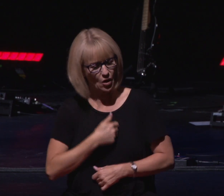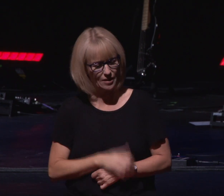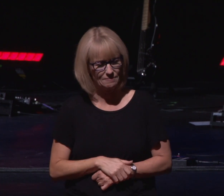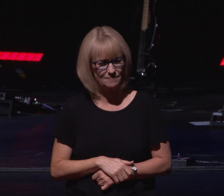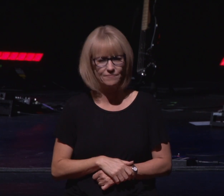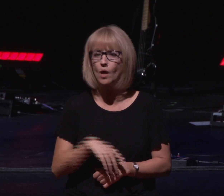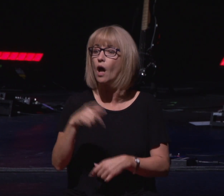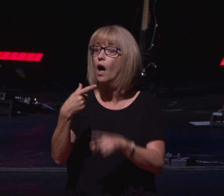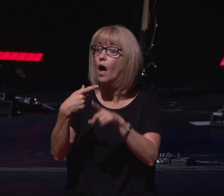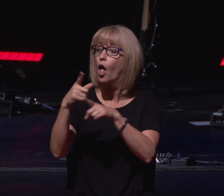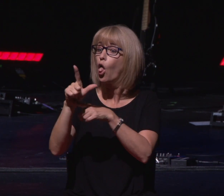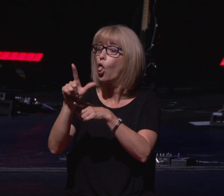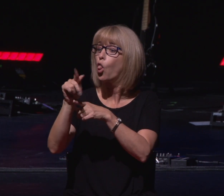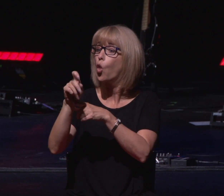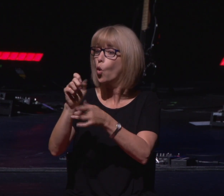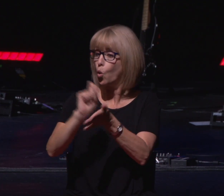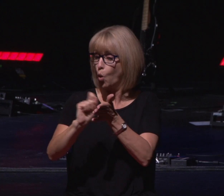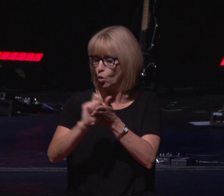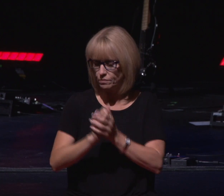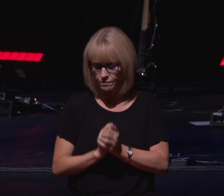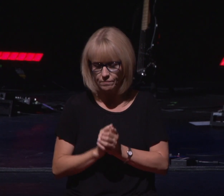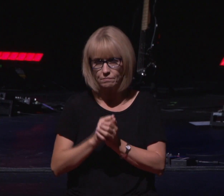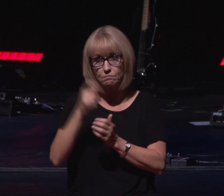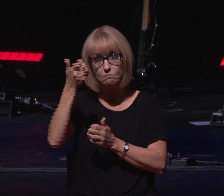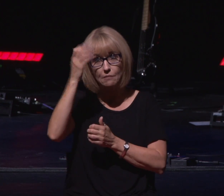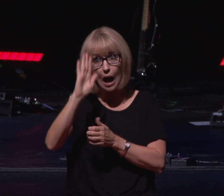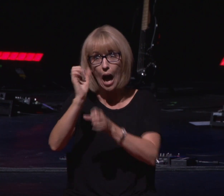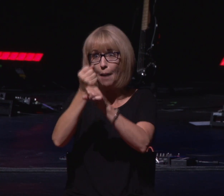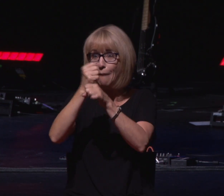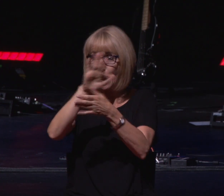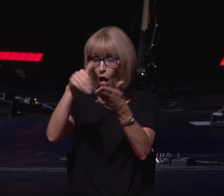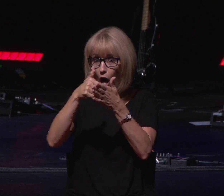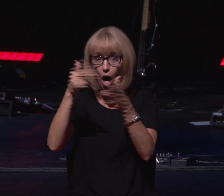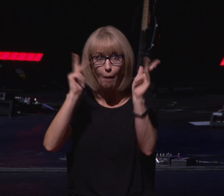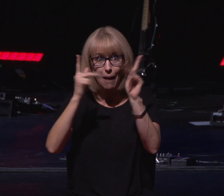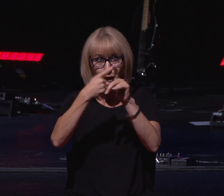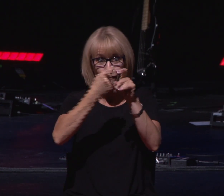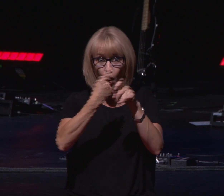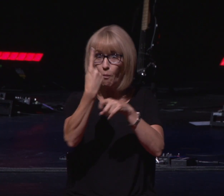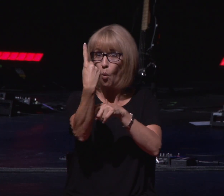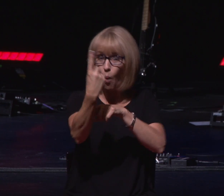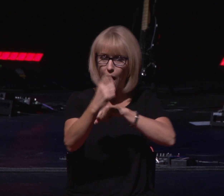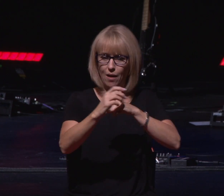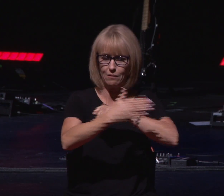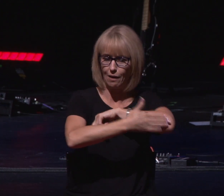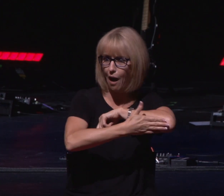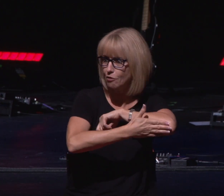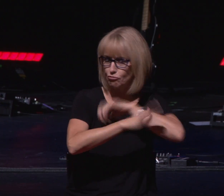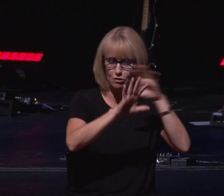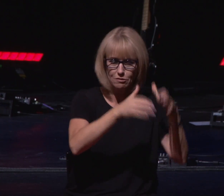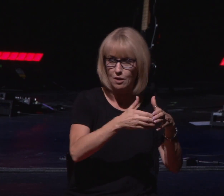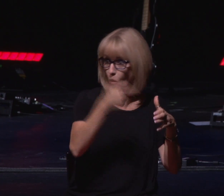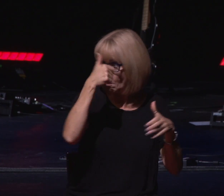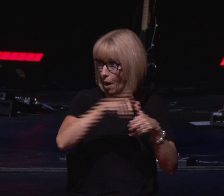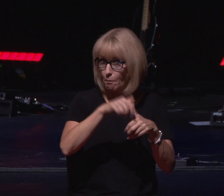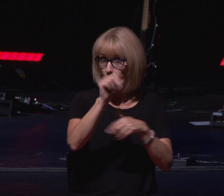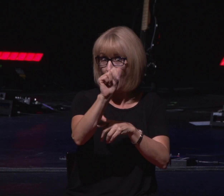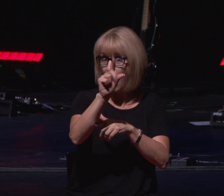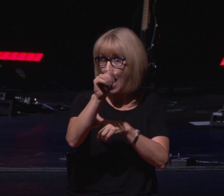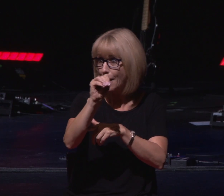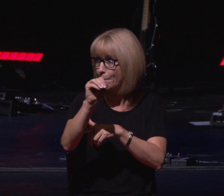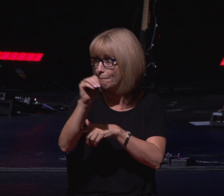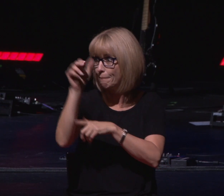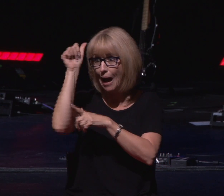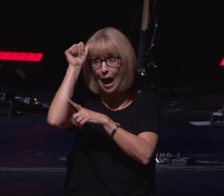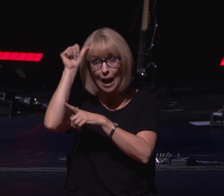writes this, from one man he made every nation of men that they should inhabit the whole earth. So God created Adam and Eve, brought